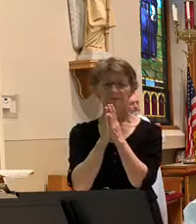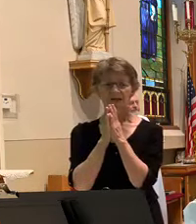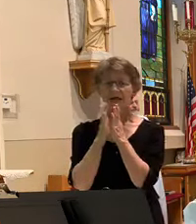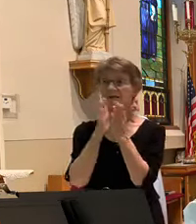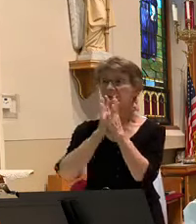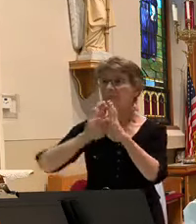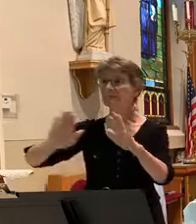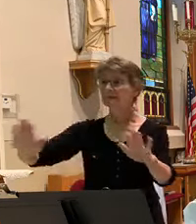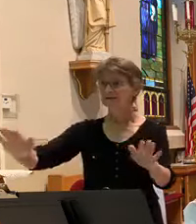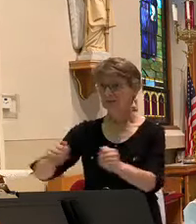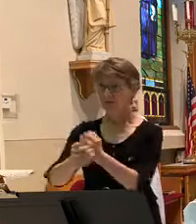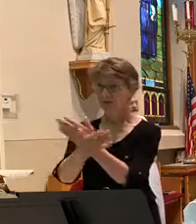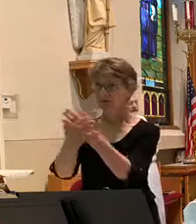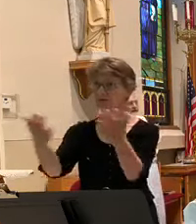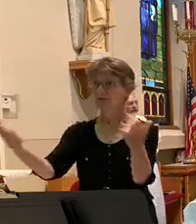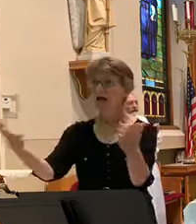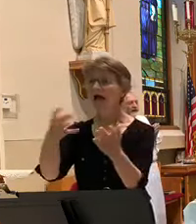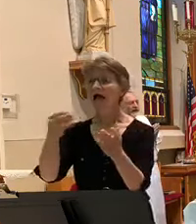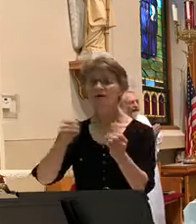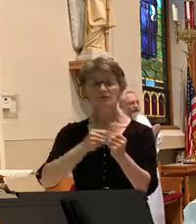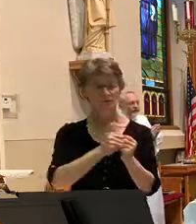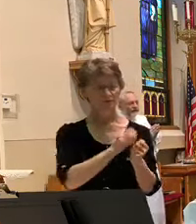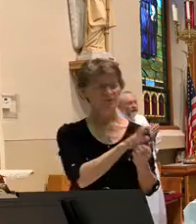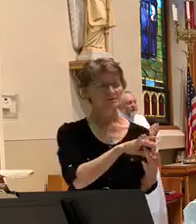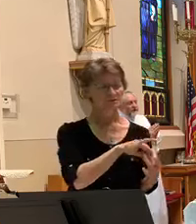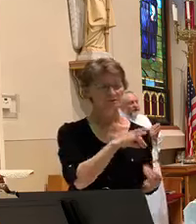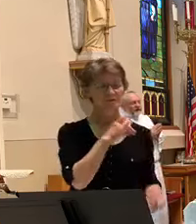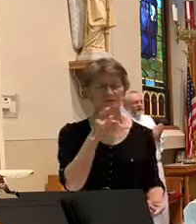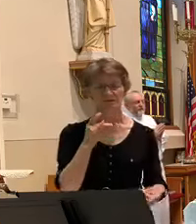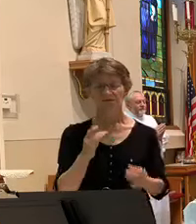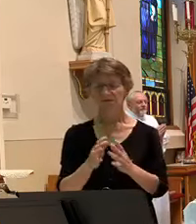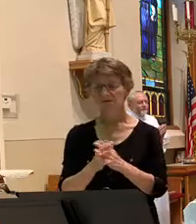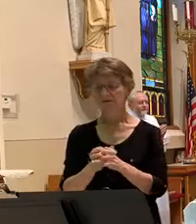Amen. The peace of the Lord be with you always. And with your